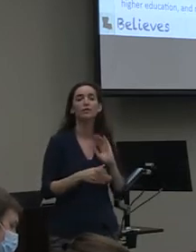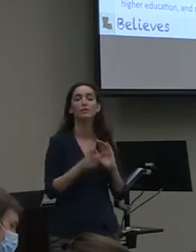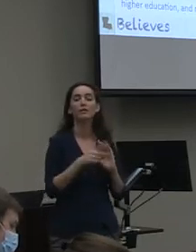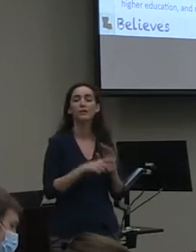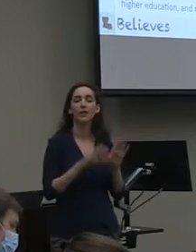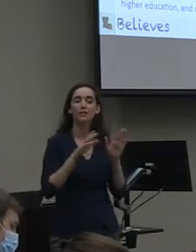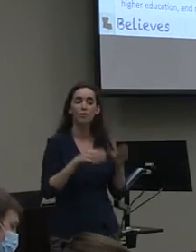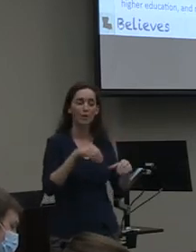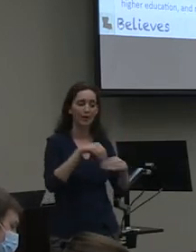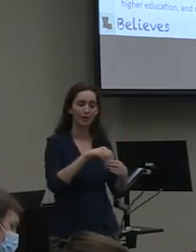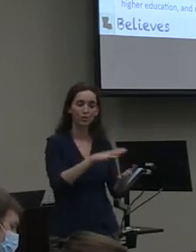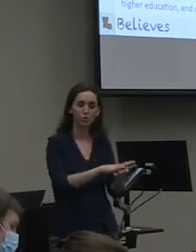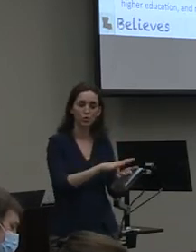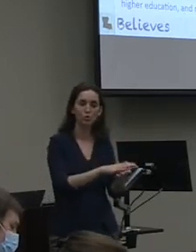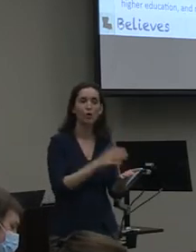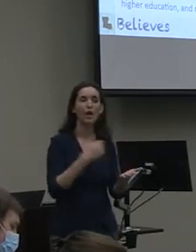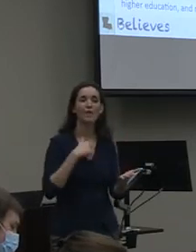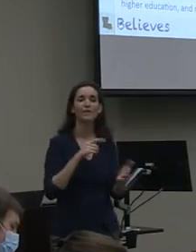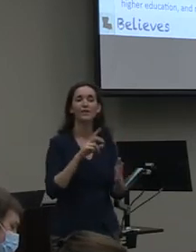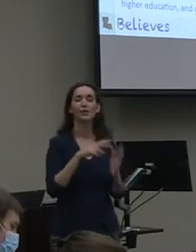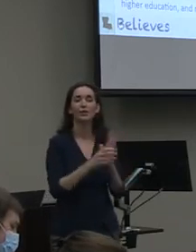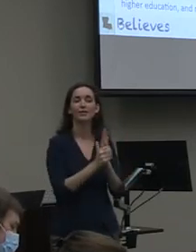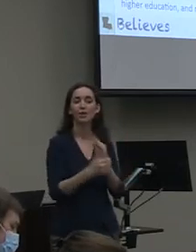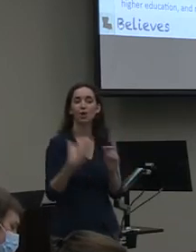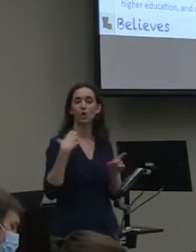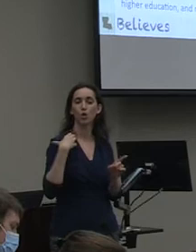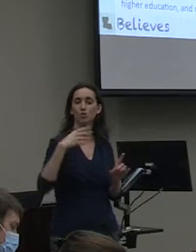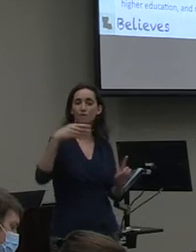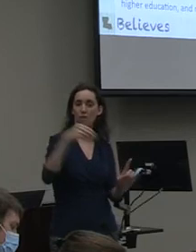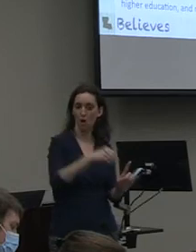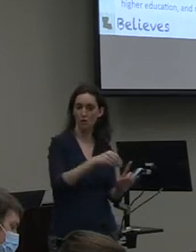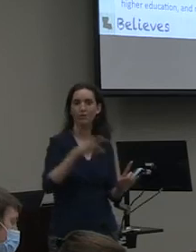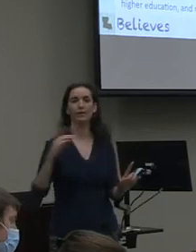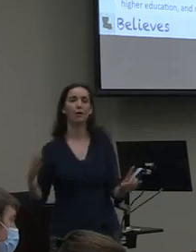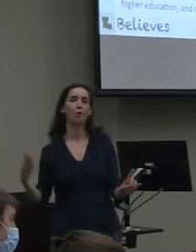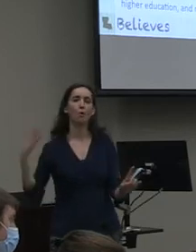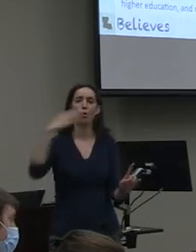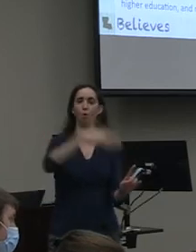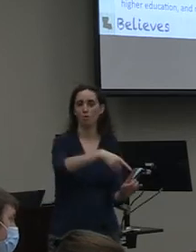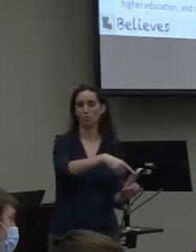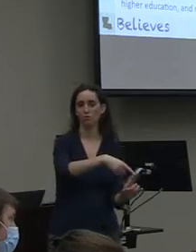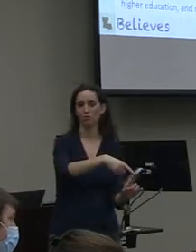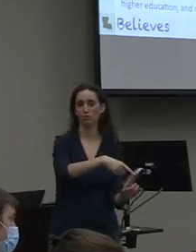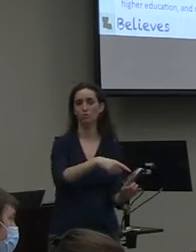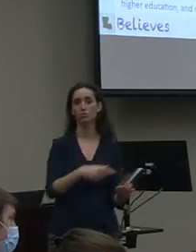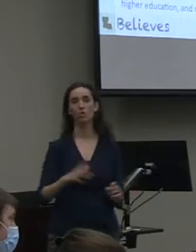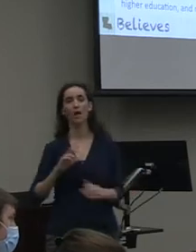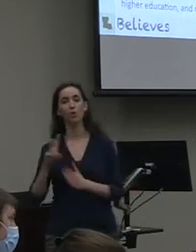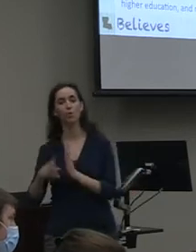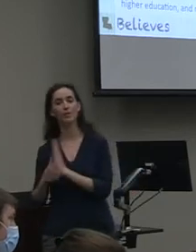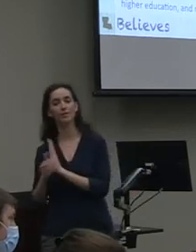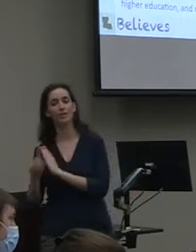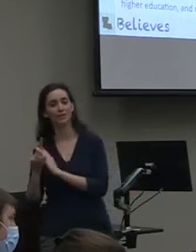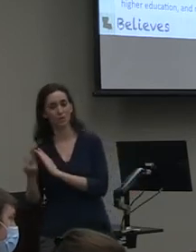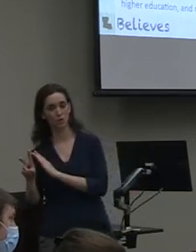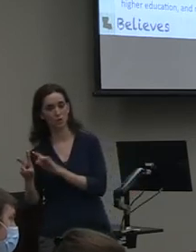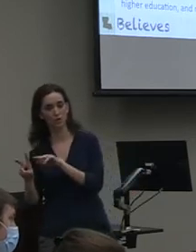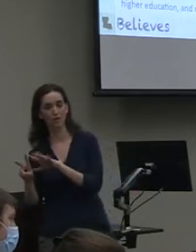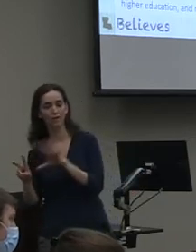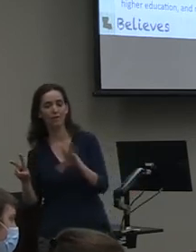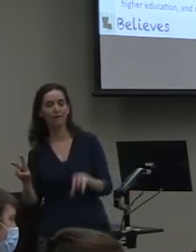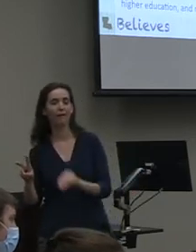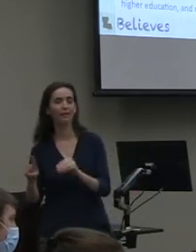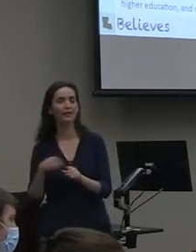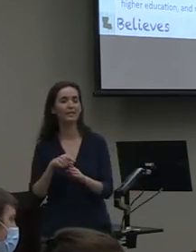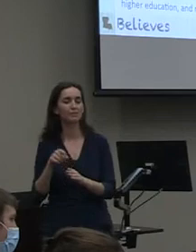that have literacy coaches funded. And so that those specialists are an extension of our literacy division, if we think about it in